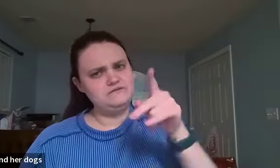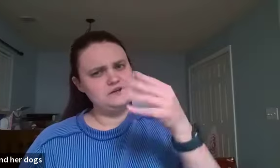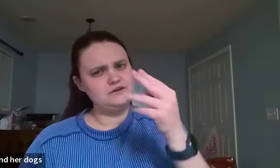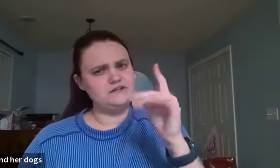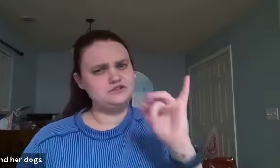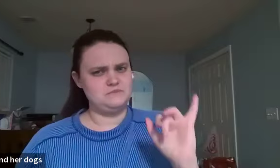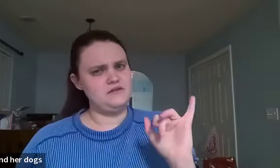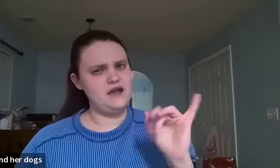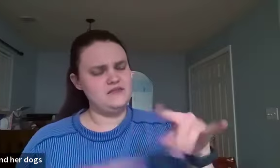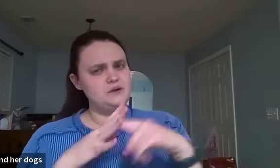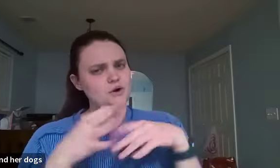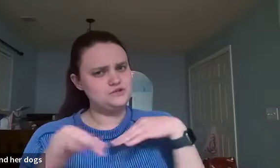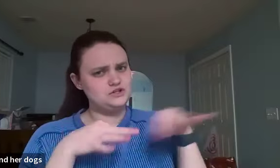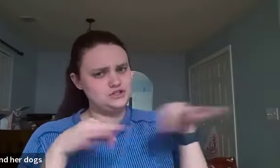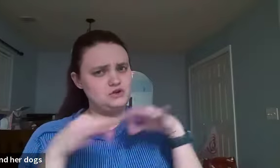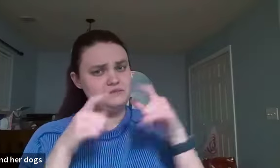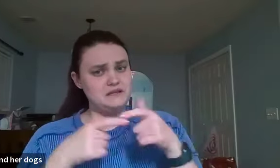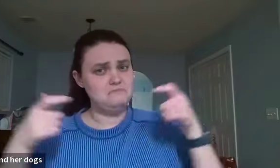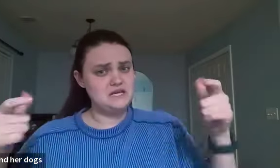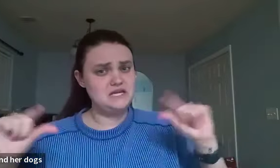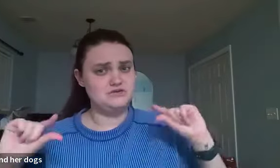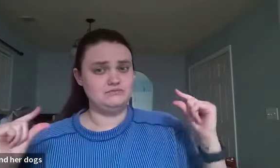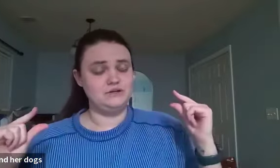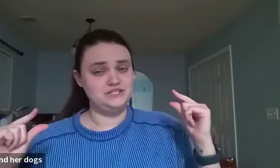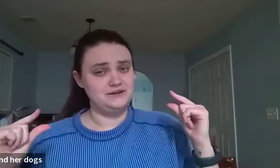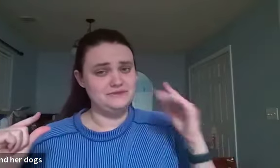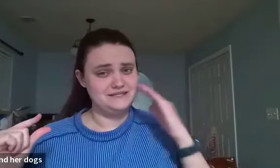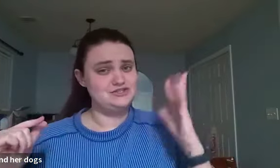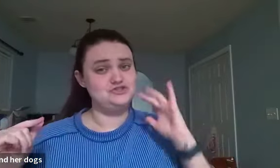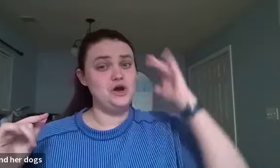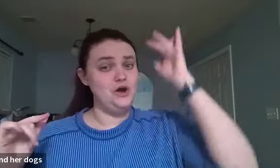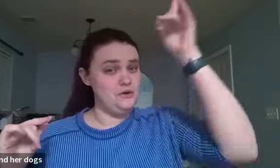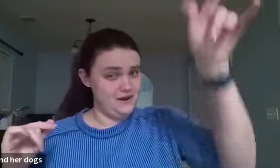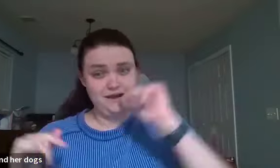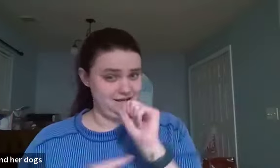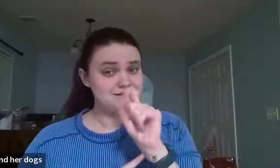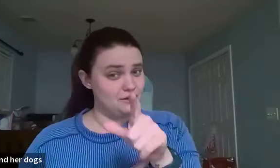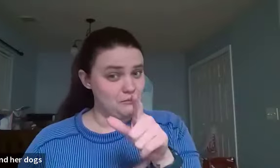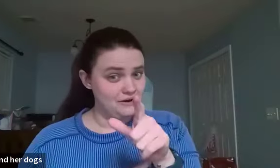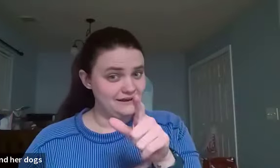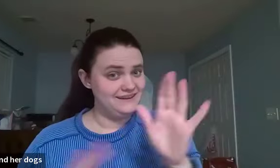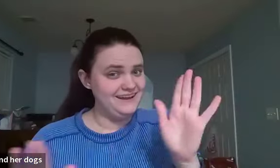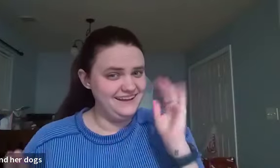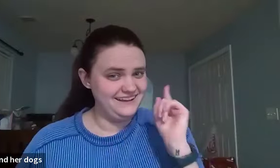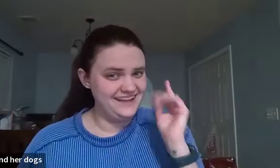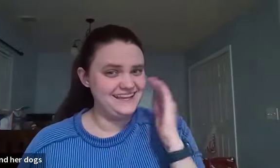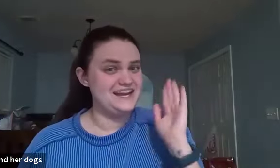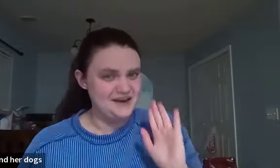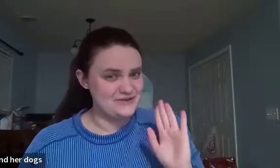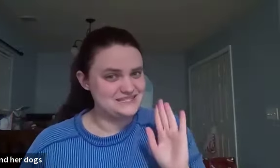would finger spell that. And then I would almost start describing like a big, which I know this is so not ASL 1. Like I know this